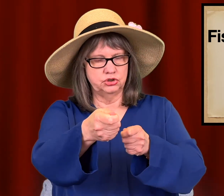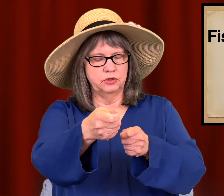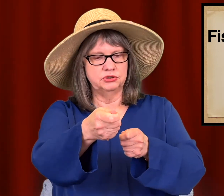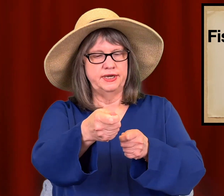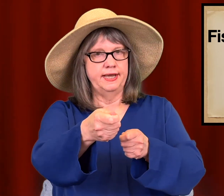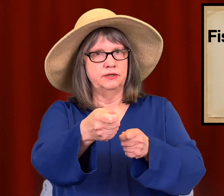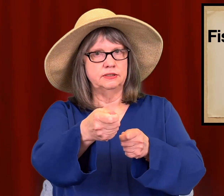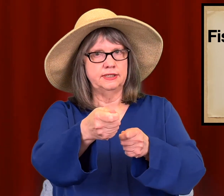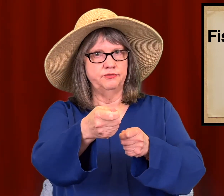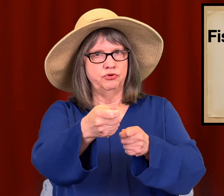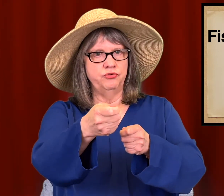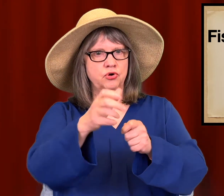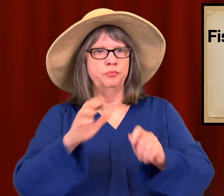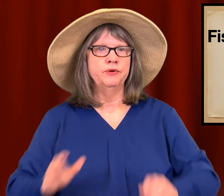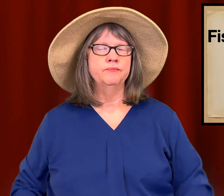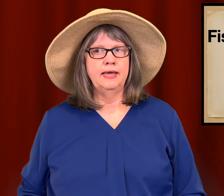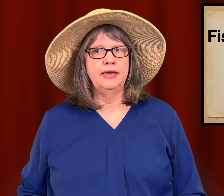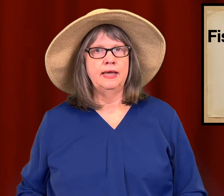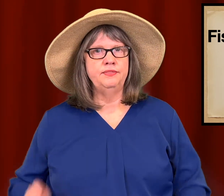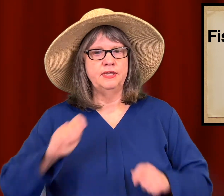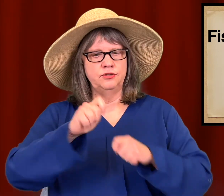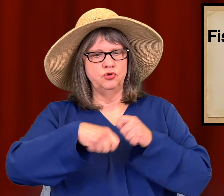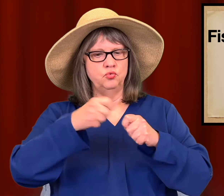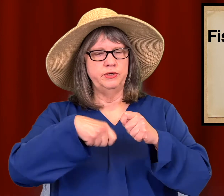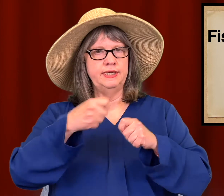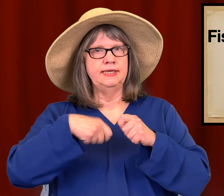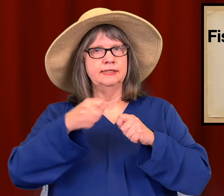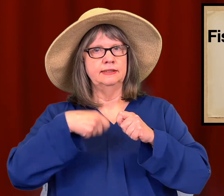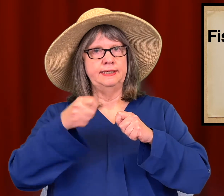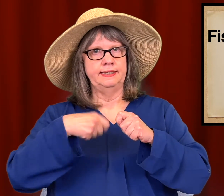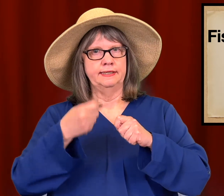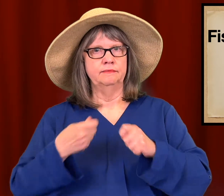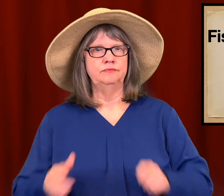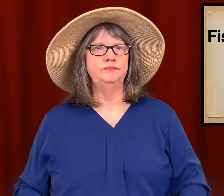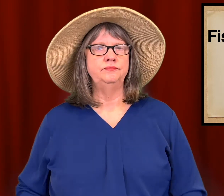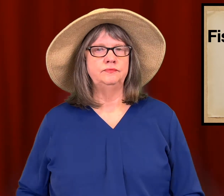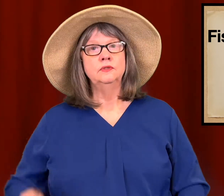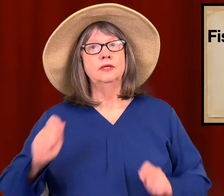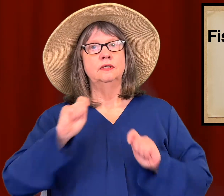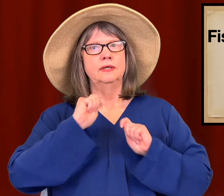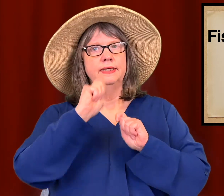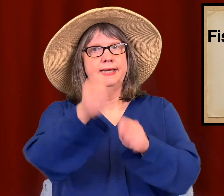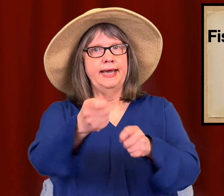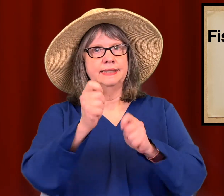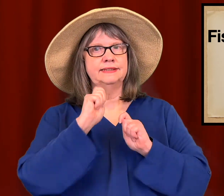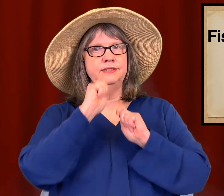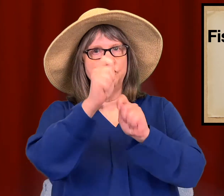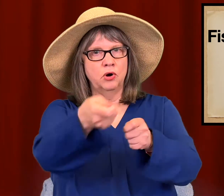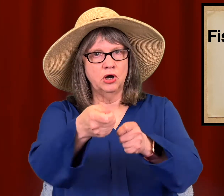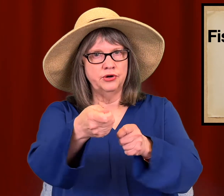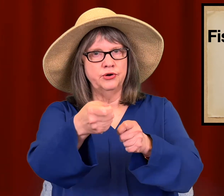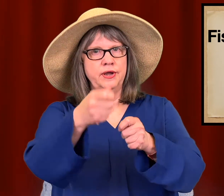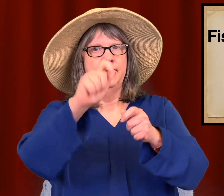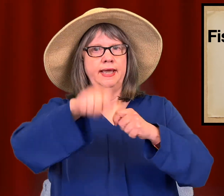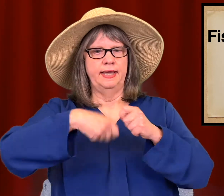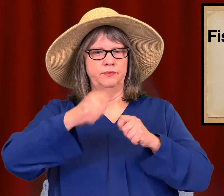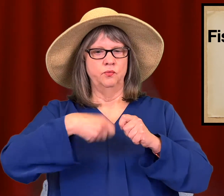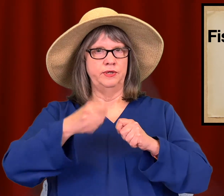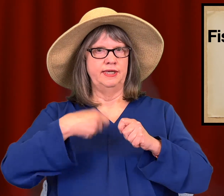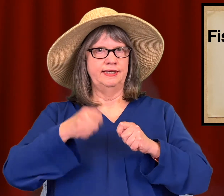show it's a noun instead of a verb. And then you reel it in. Cast in the water and reel